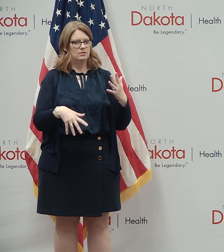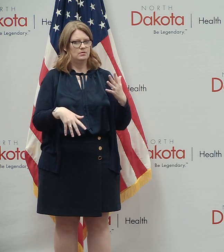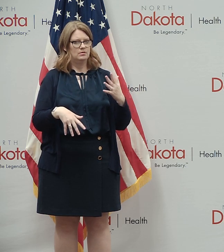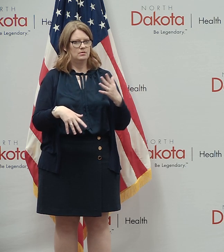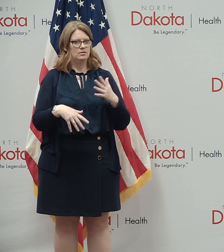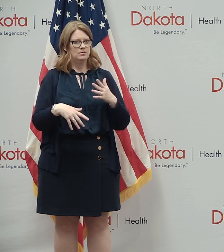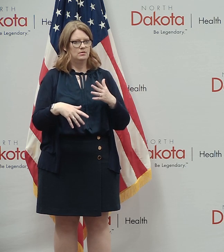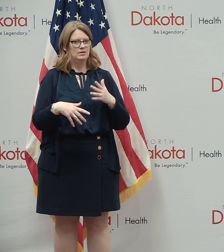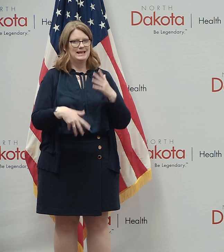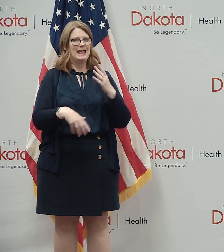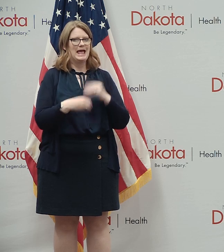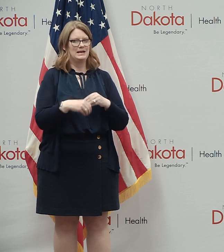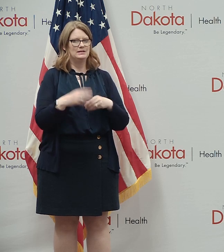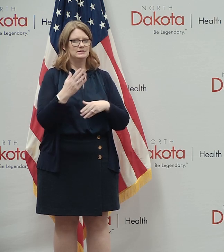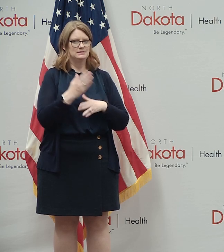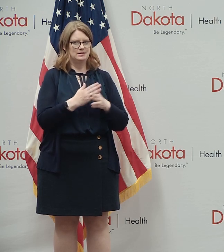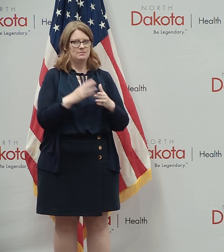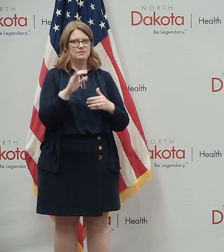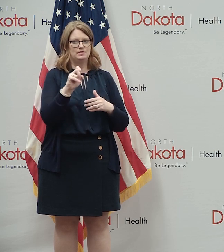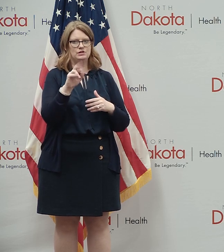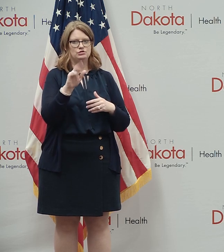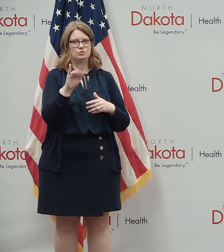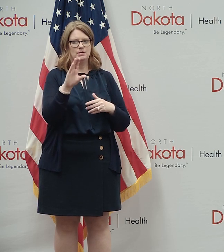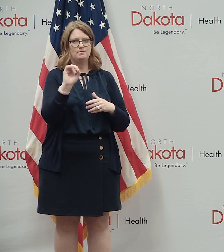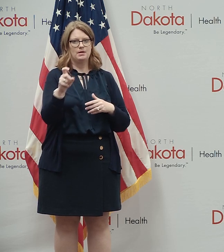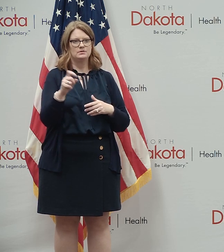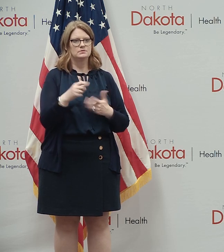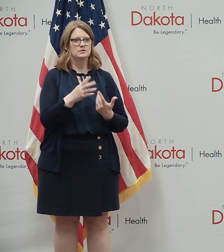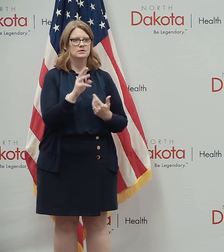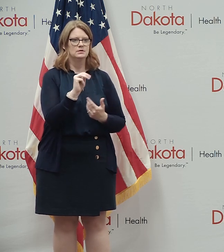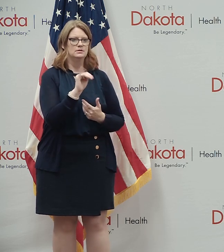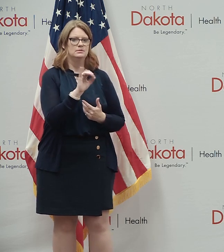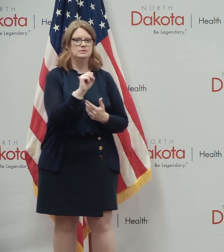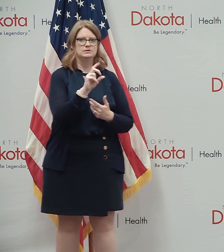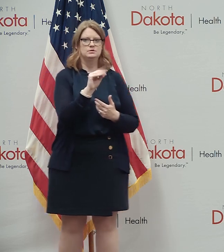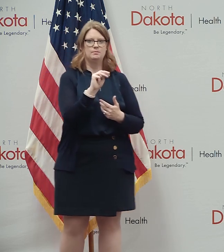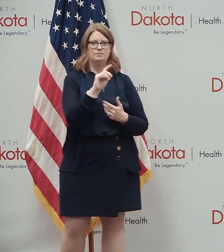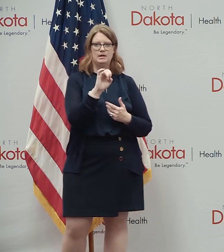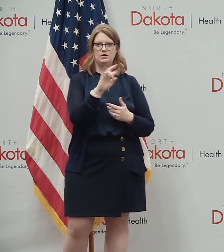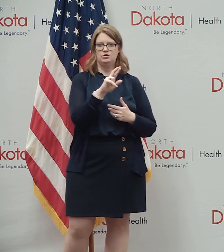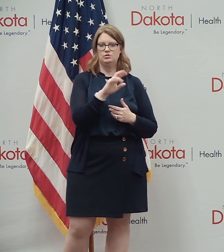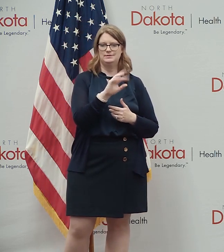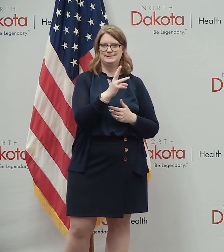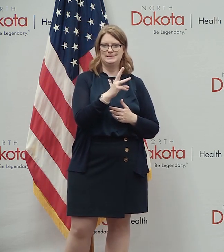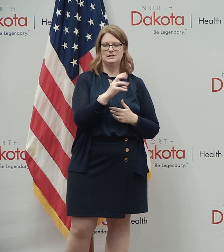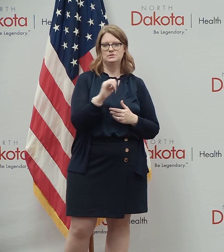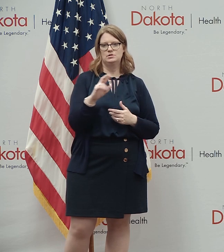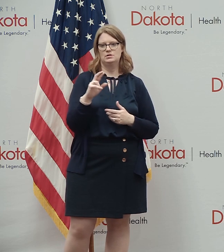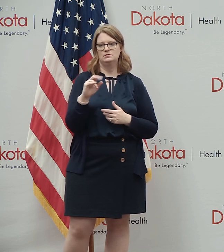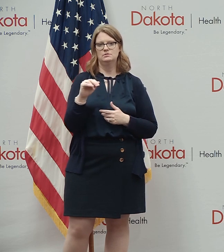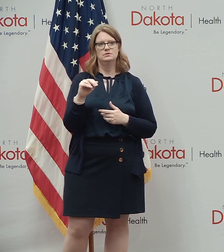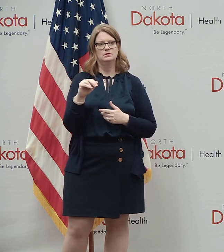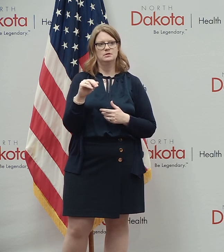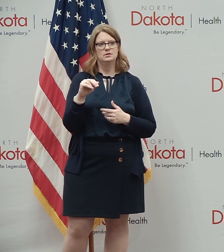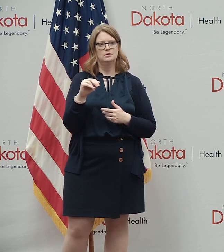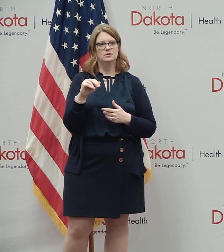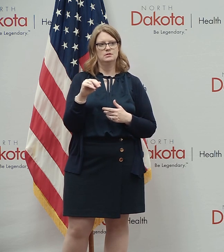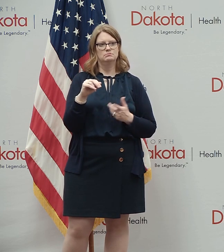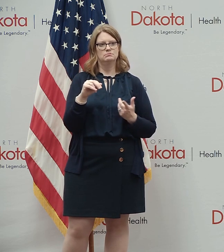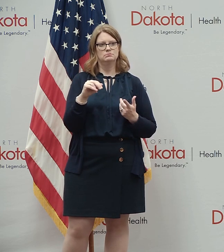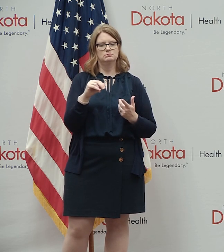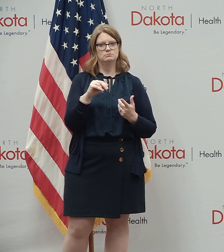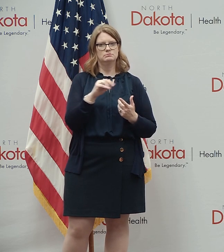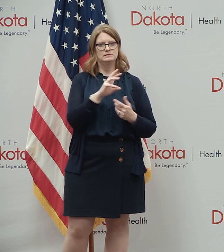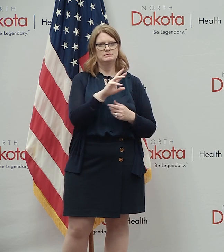jury boxes. And of course, misdemeanor jury trials 6 and civil jury trials 6 or 9. So, but